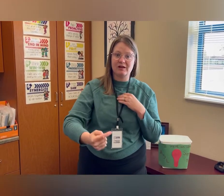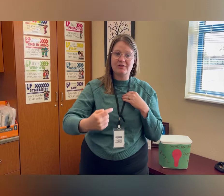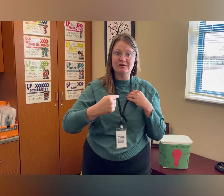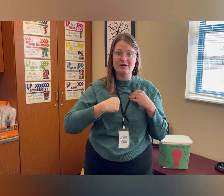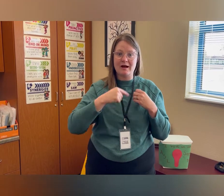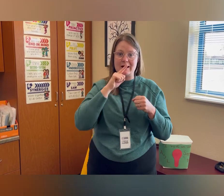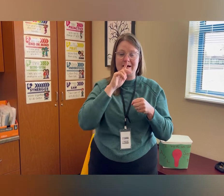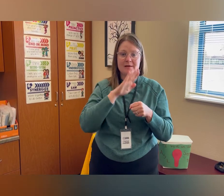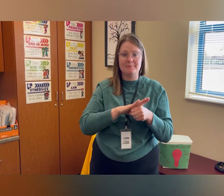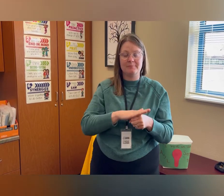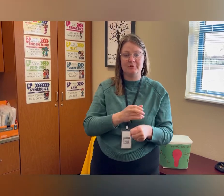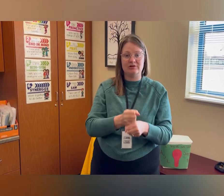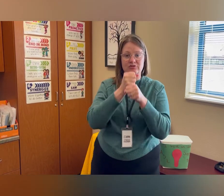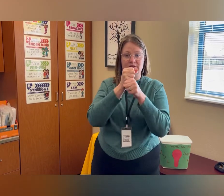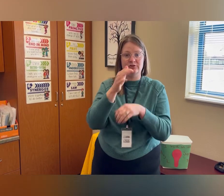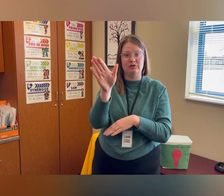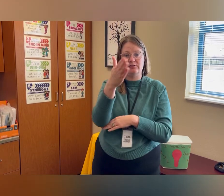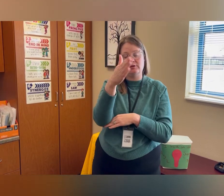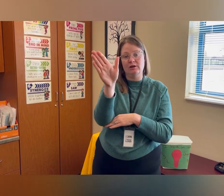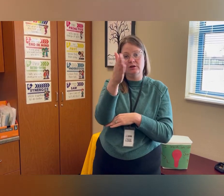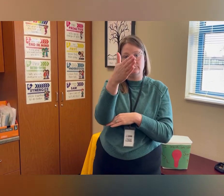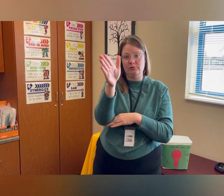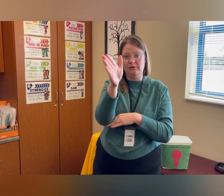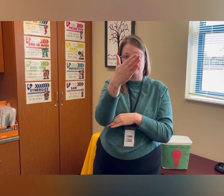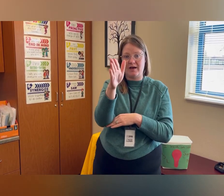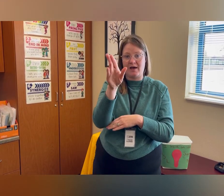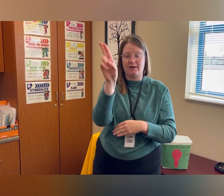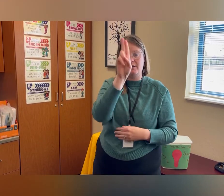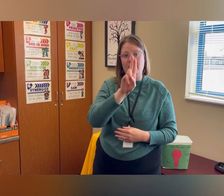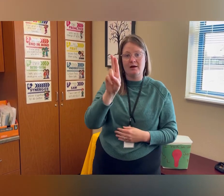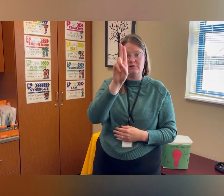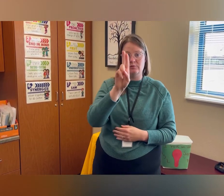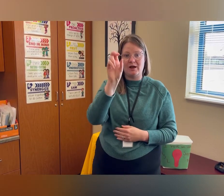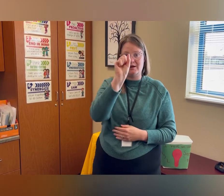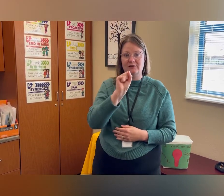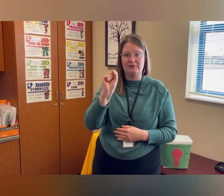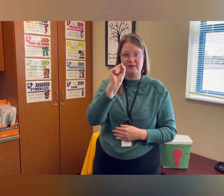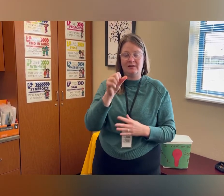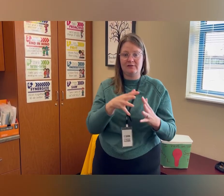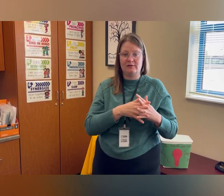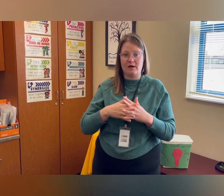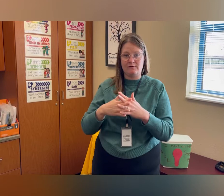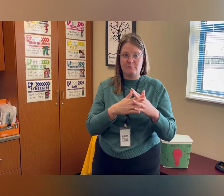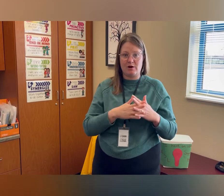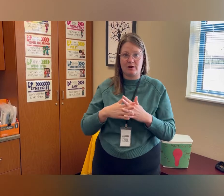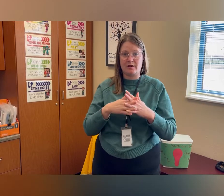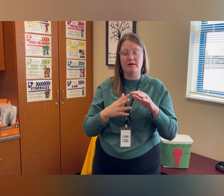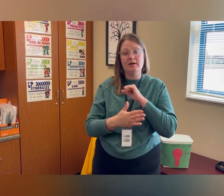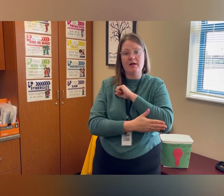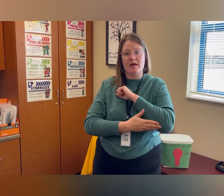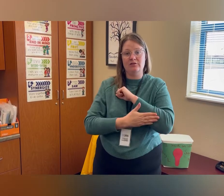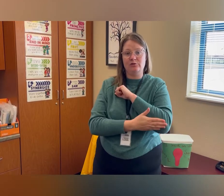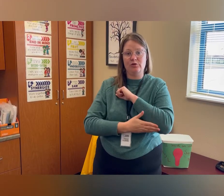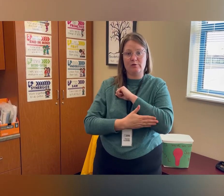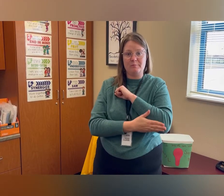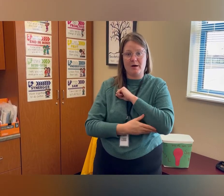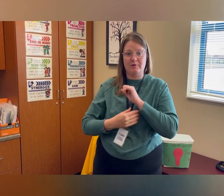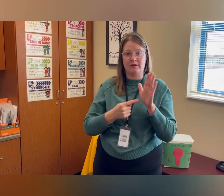together. I pledge allegiance to the flag of the United States of America and to the republic